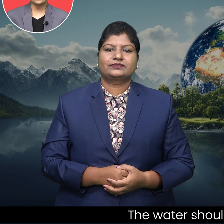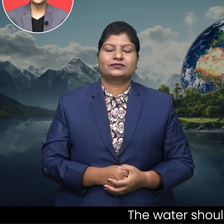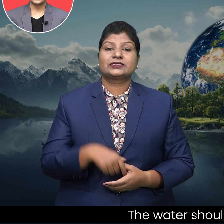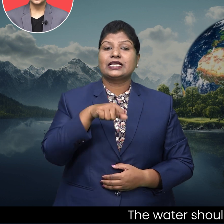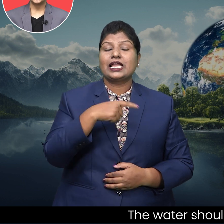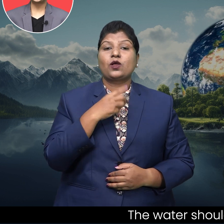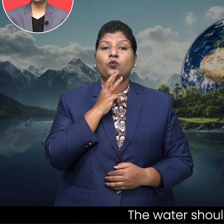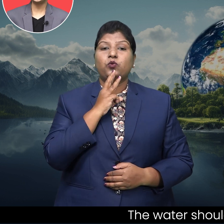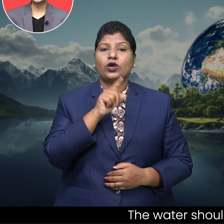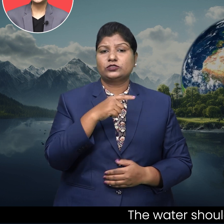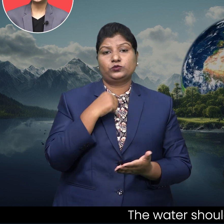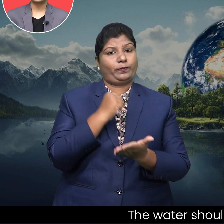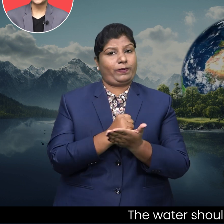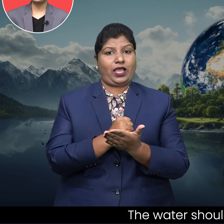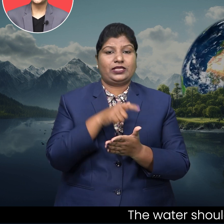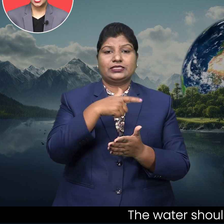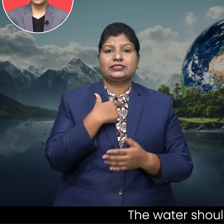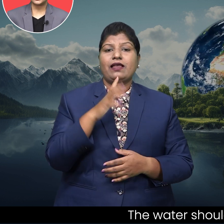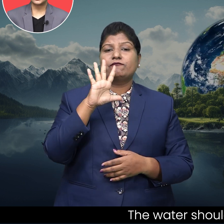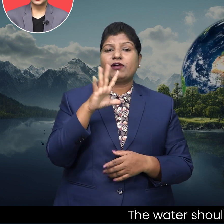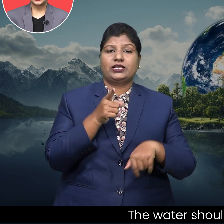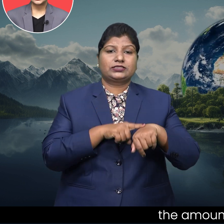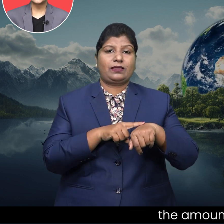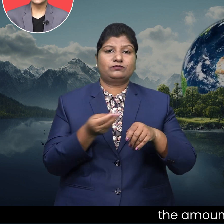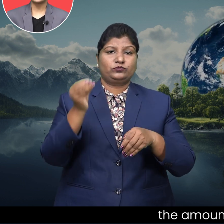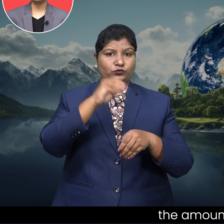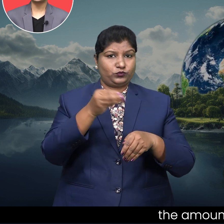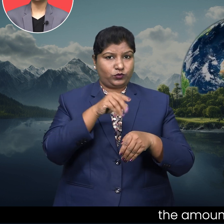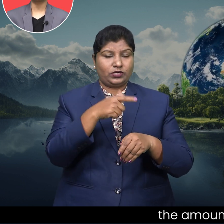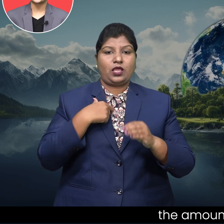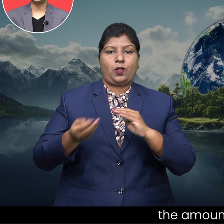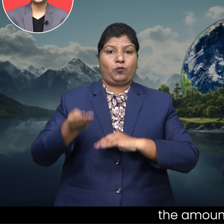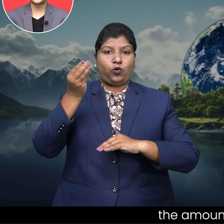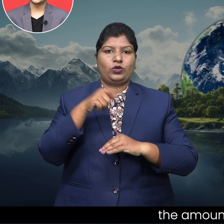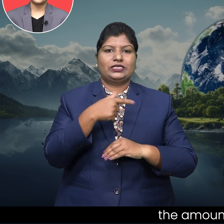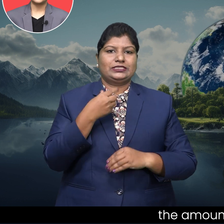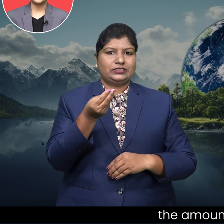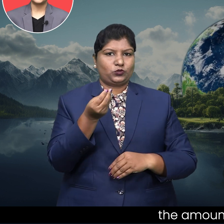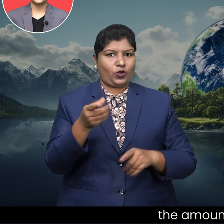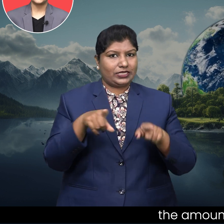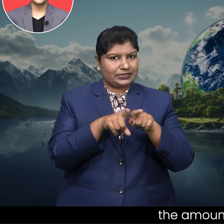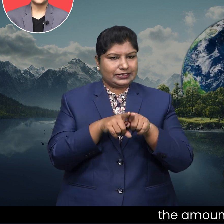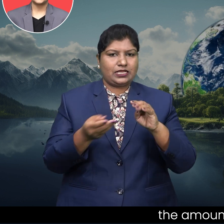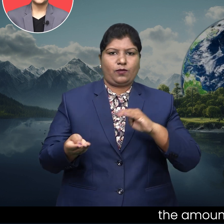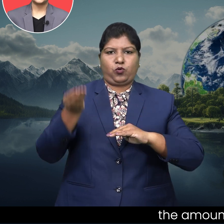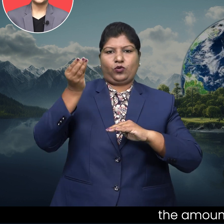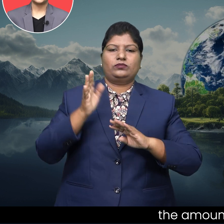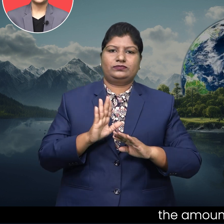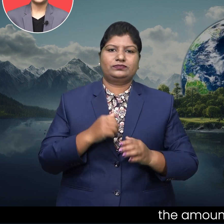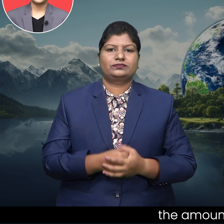The water should be at least 5 times the amount of the soil taken.